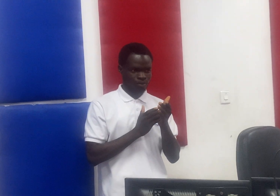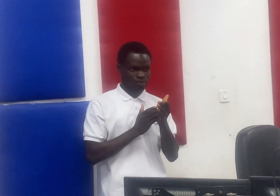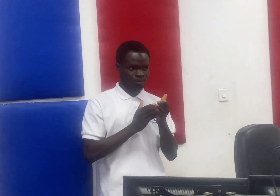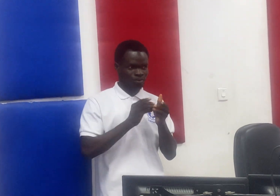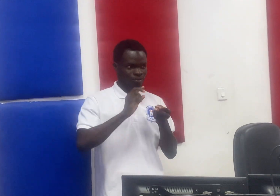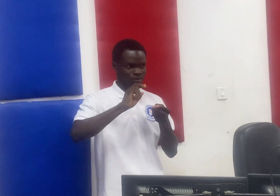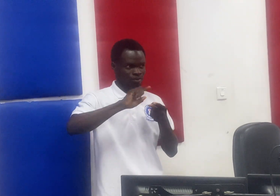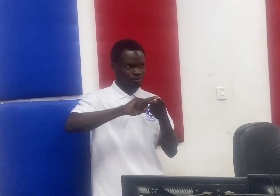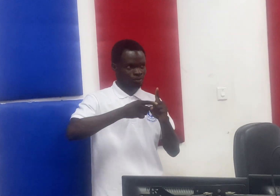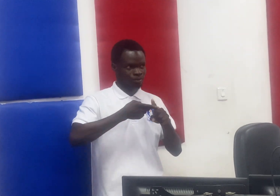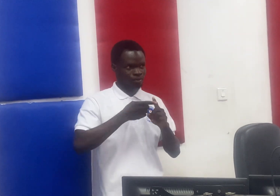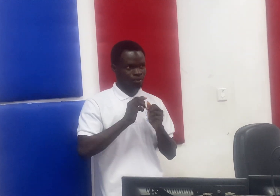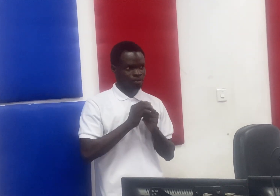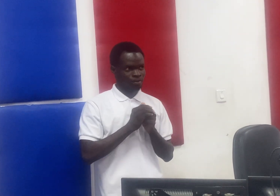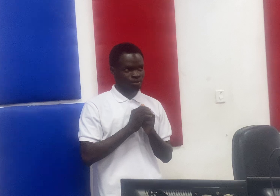Okay.